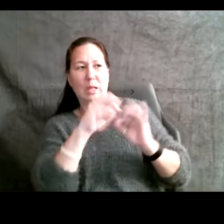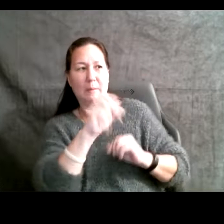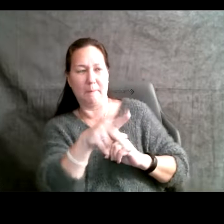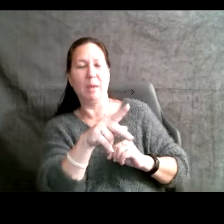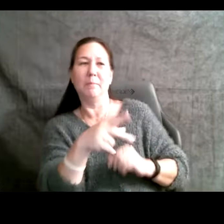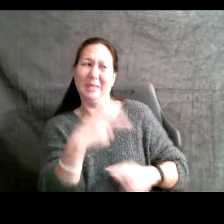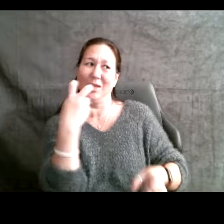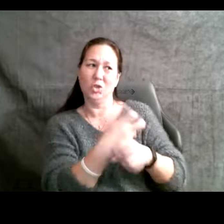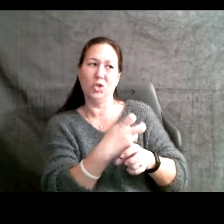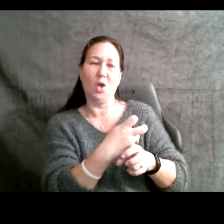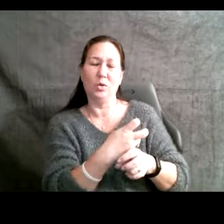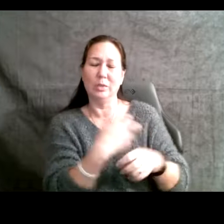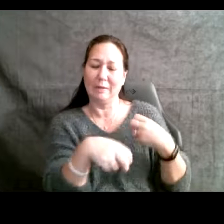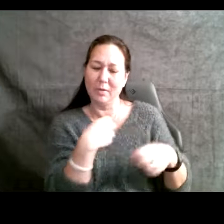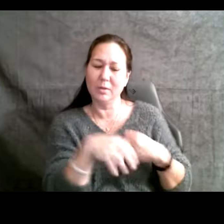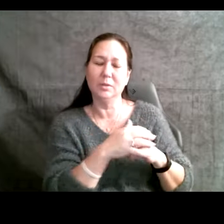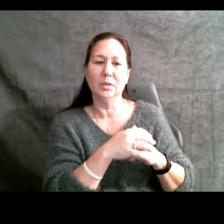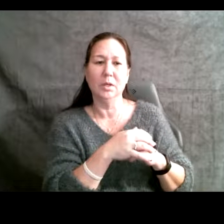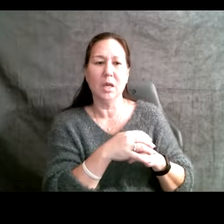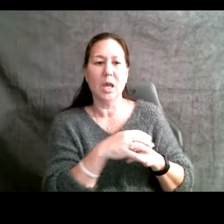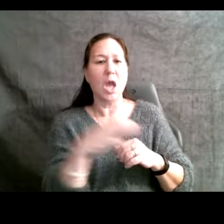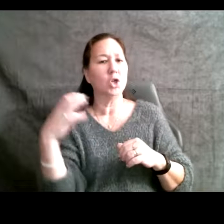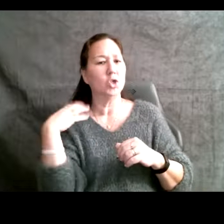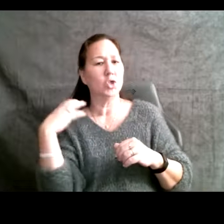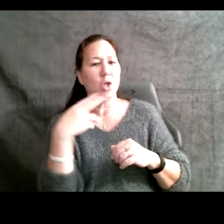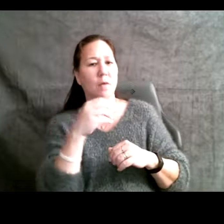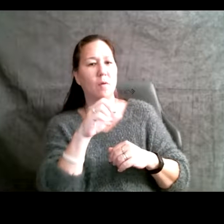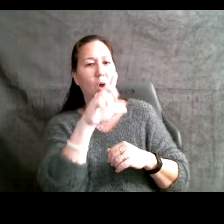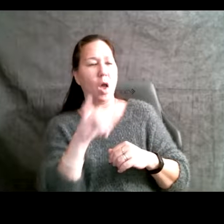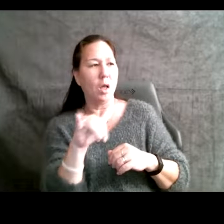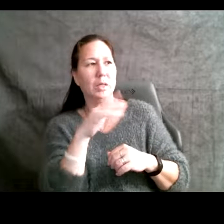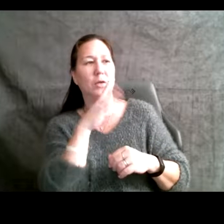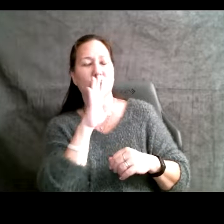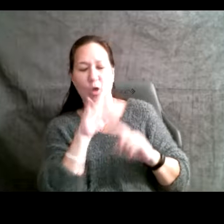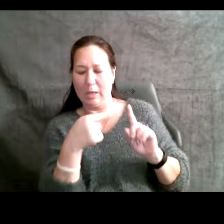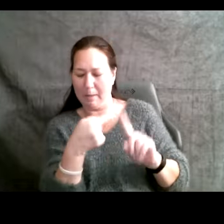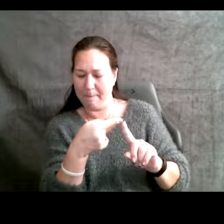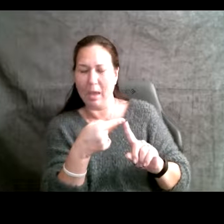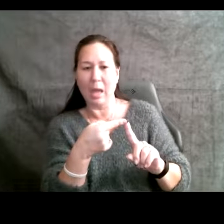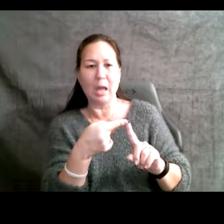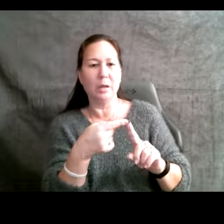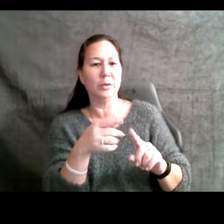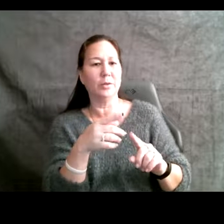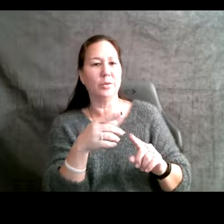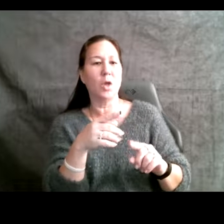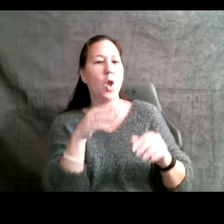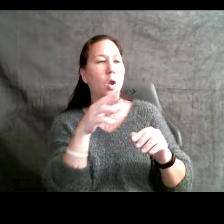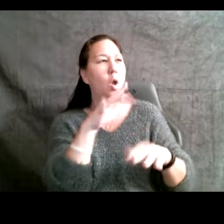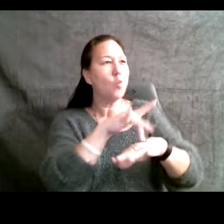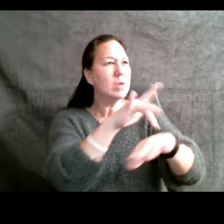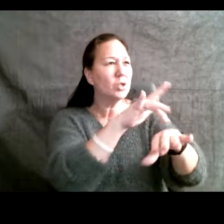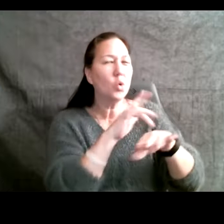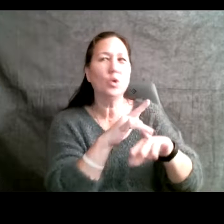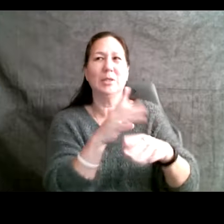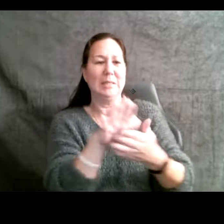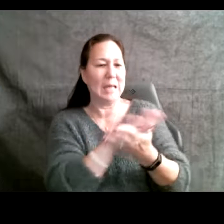Hawley had said. So, it's really about resources, clean water. I mean, exactly. That's sort of where I was going